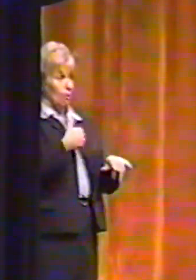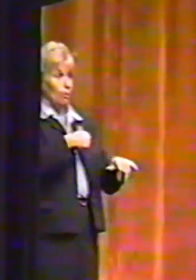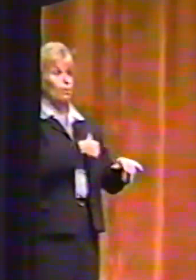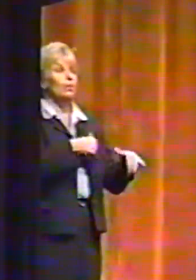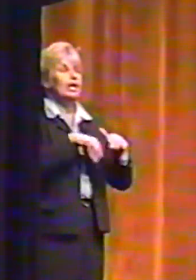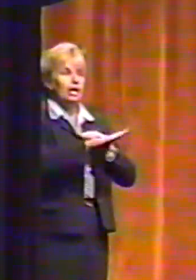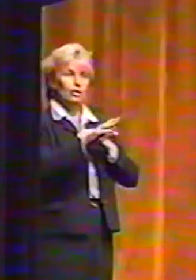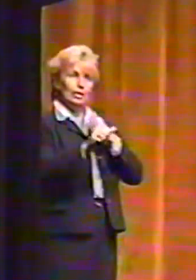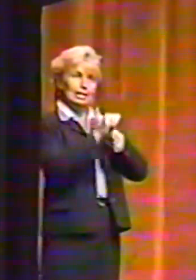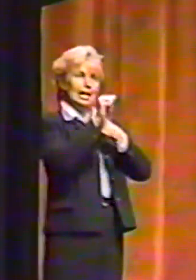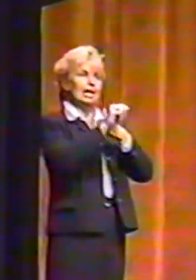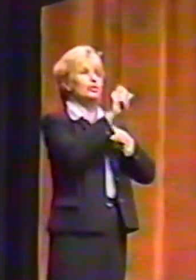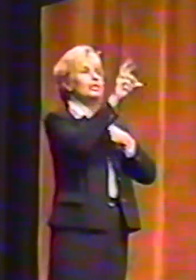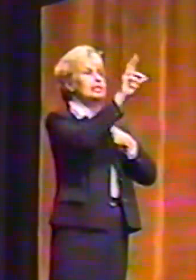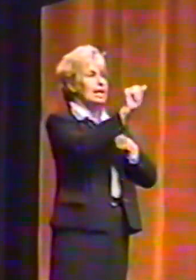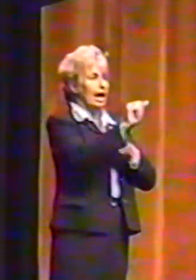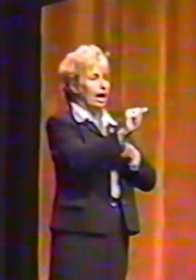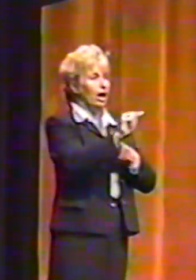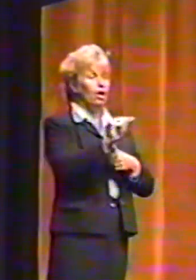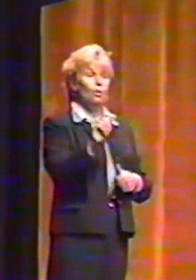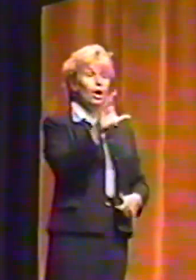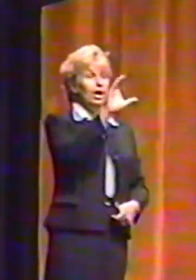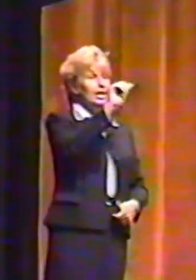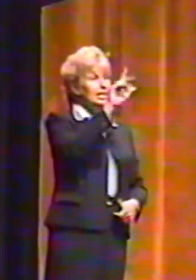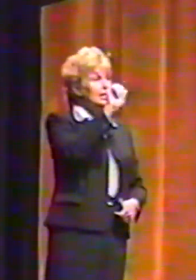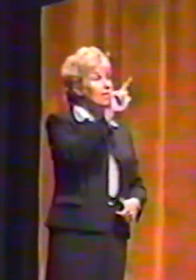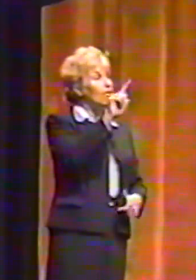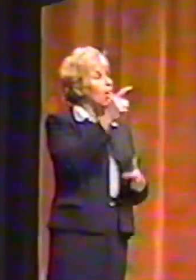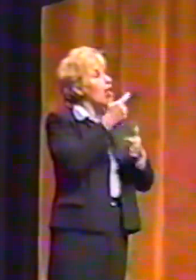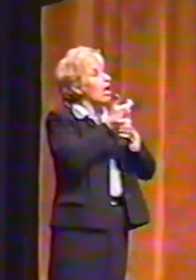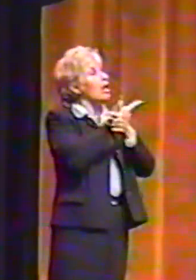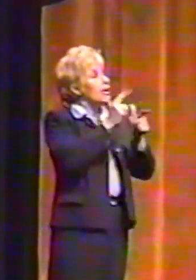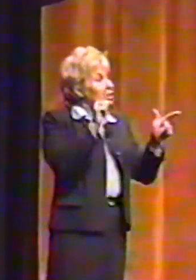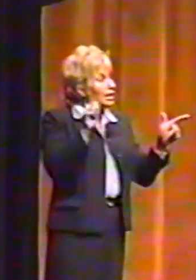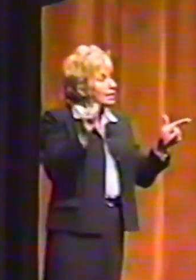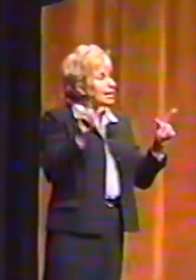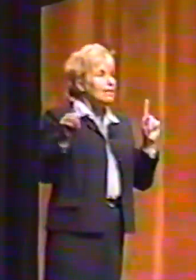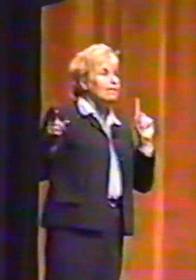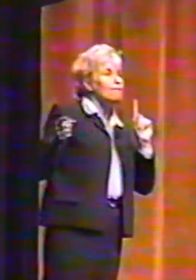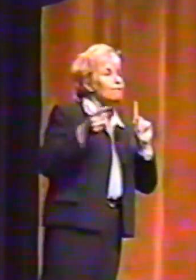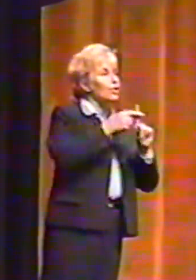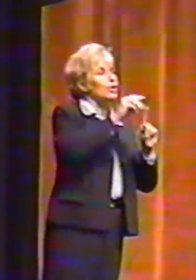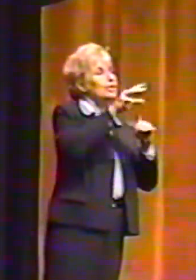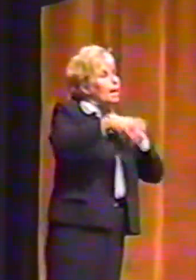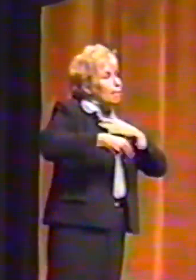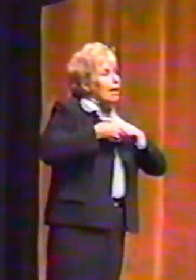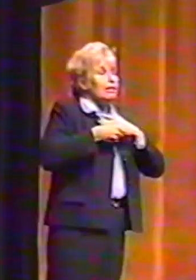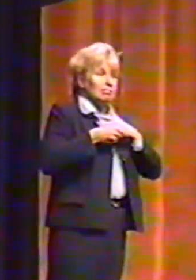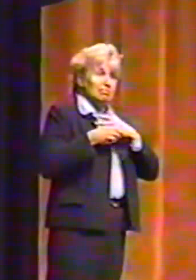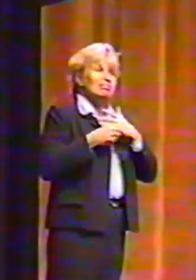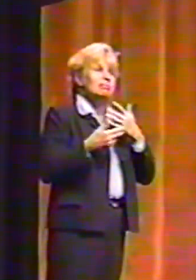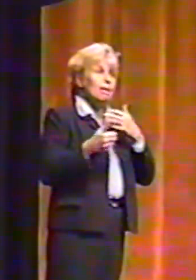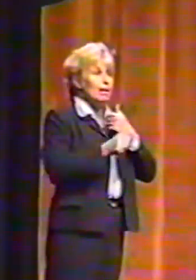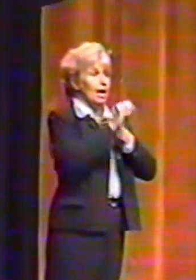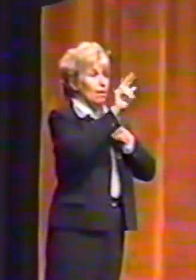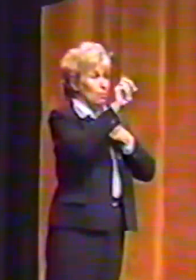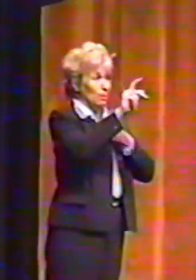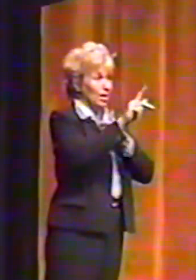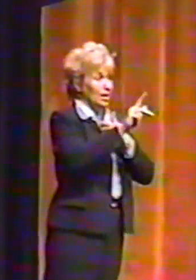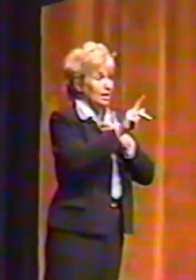one where civil liberties and the First Amendment is sometimes at risk. Right after the September 11th